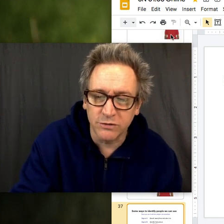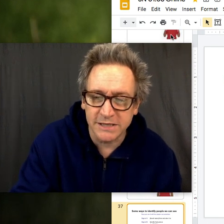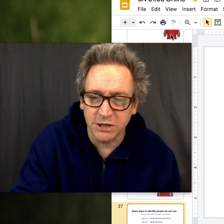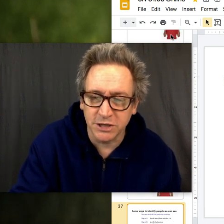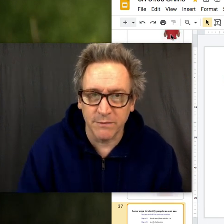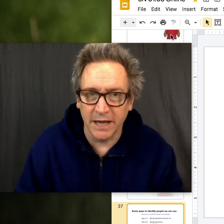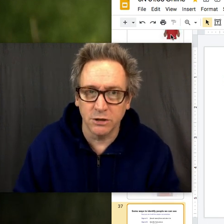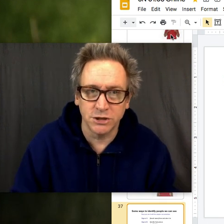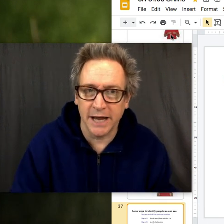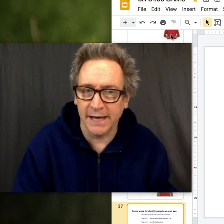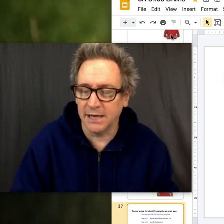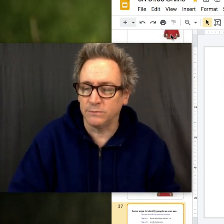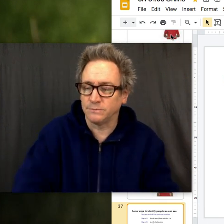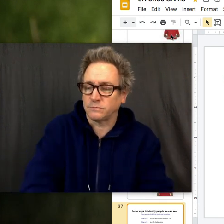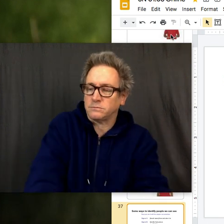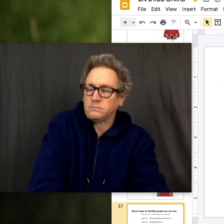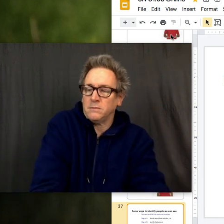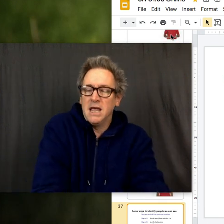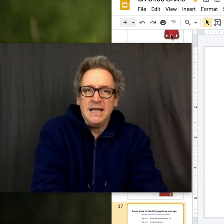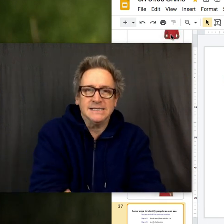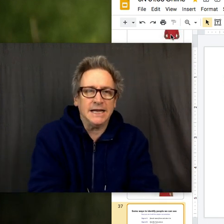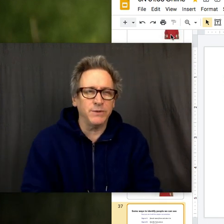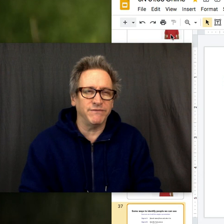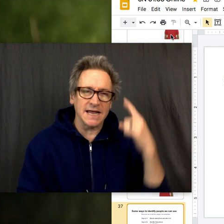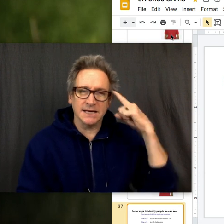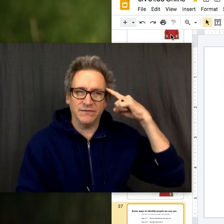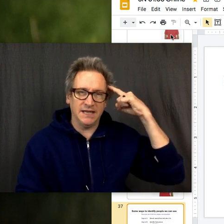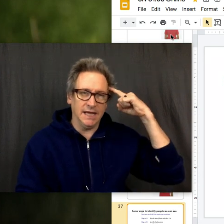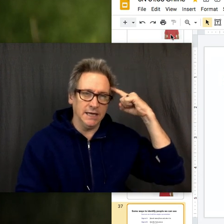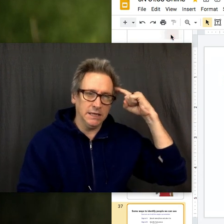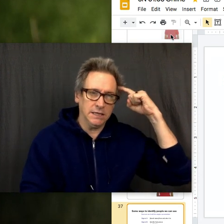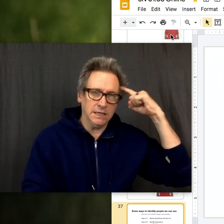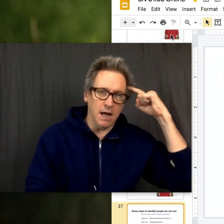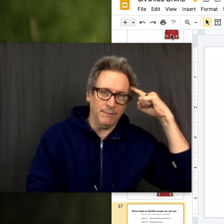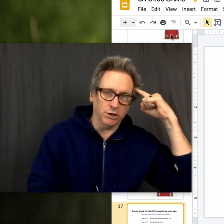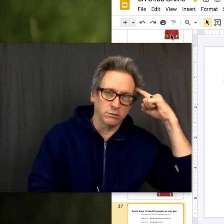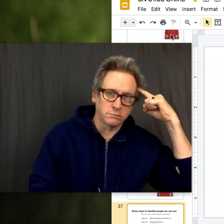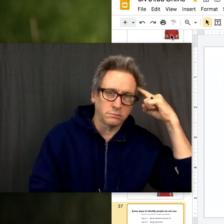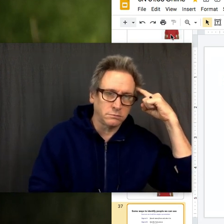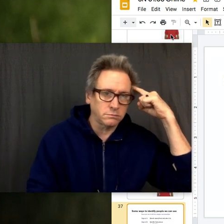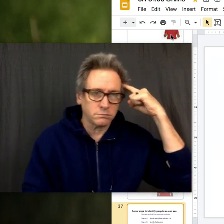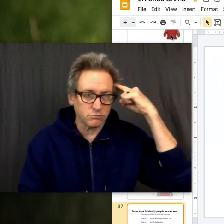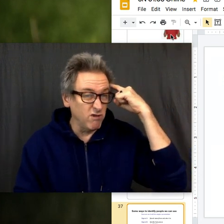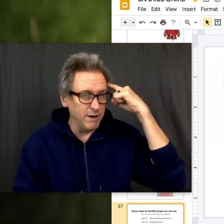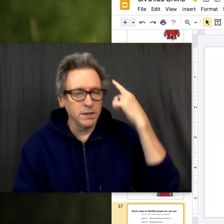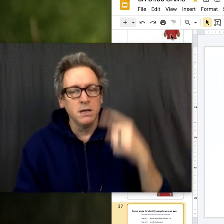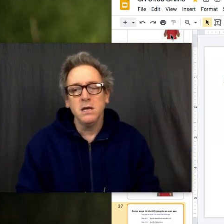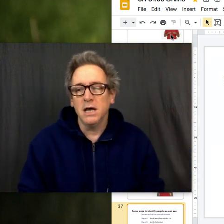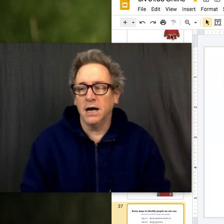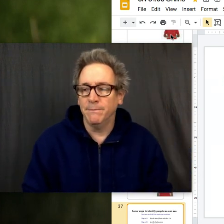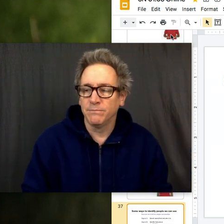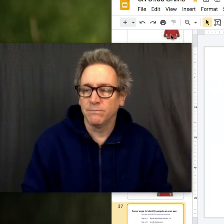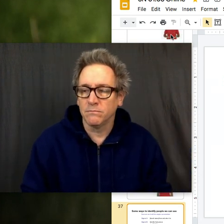with transitioning from English to ASL is in English we have a tendency of thinking up here, right?